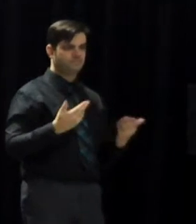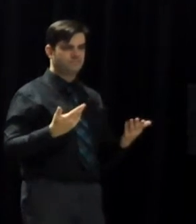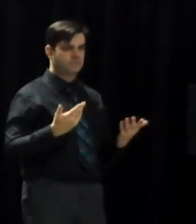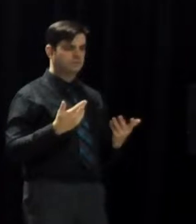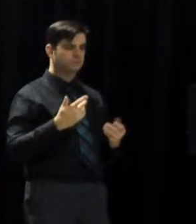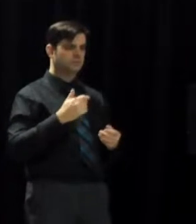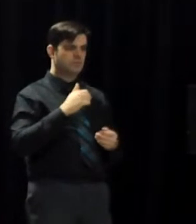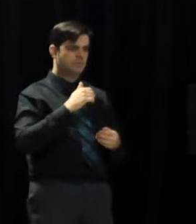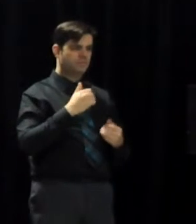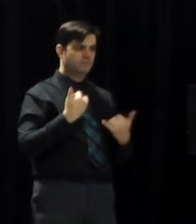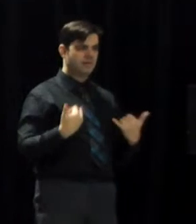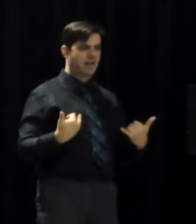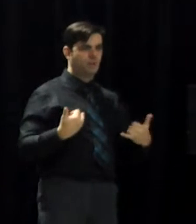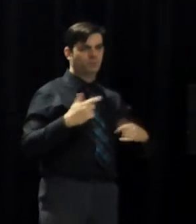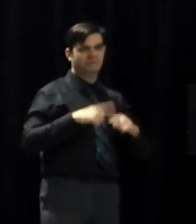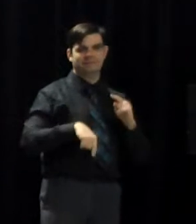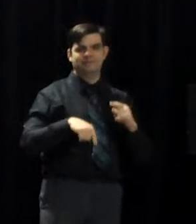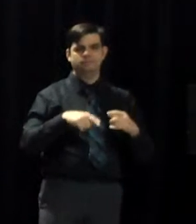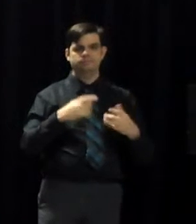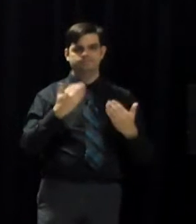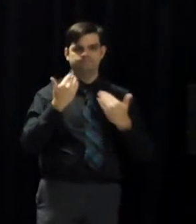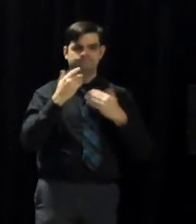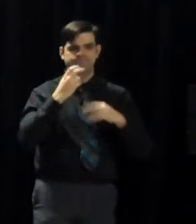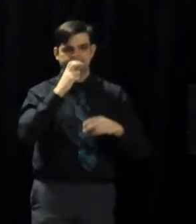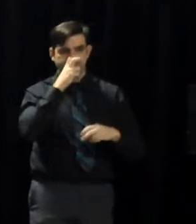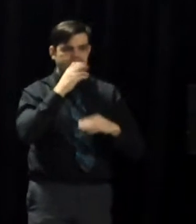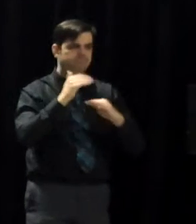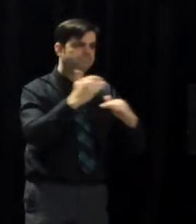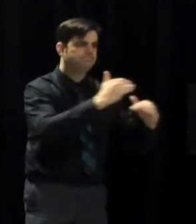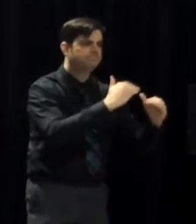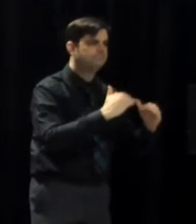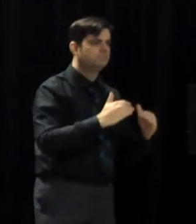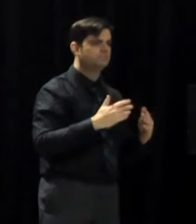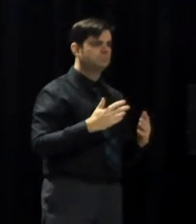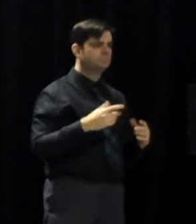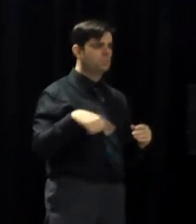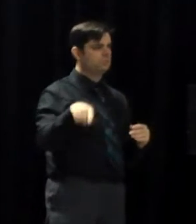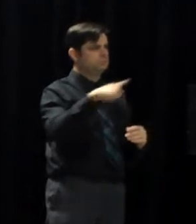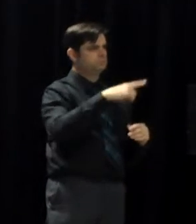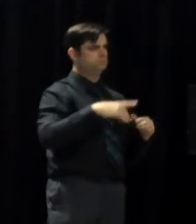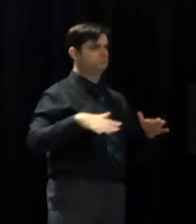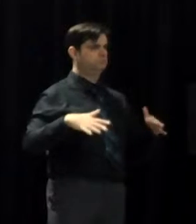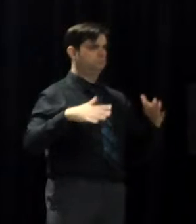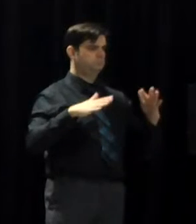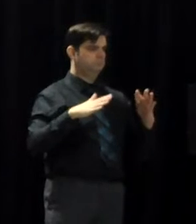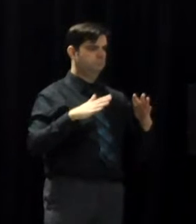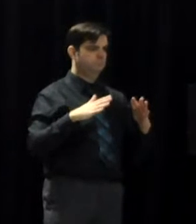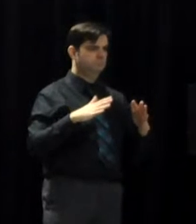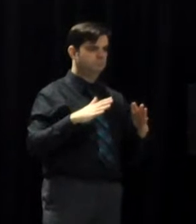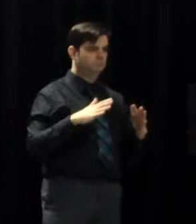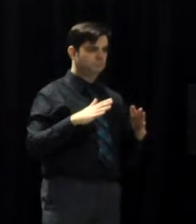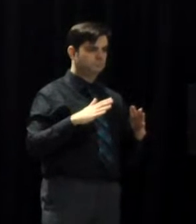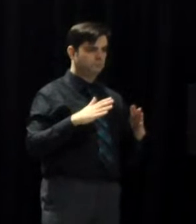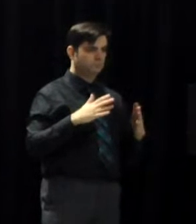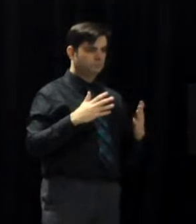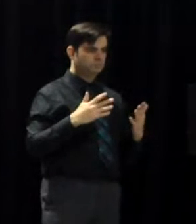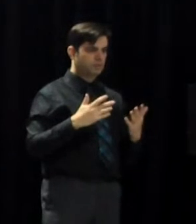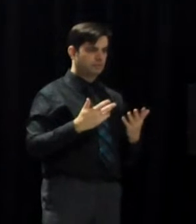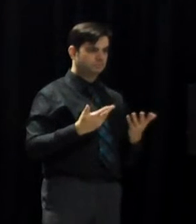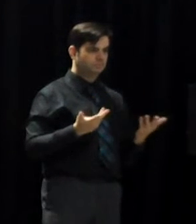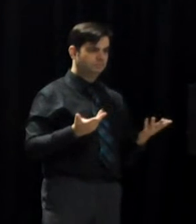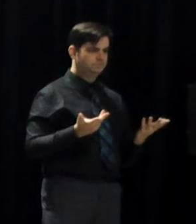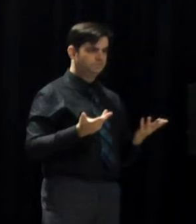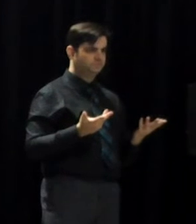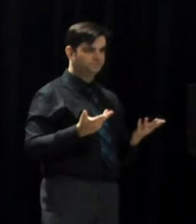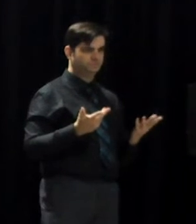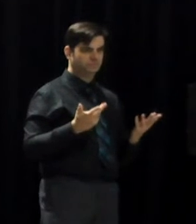anxiety. If there was an easy fix, we would be doing it. There's not an easy fix at this point. These are peak conditions for any